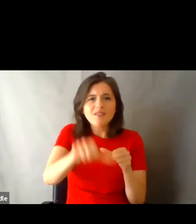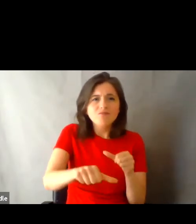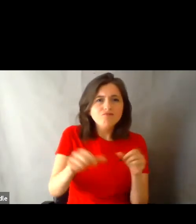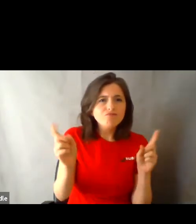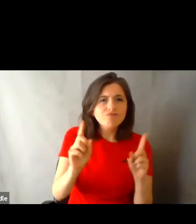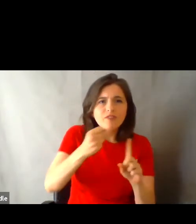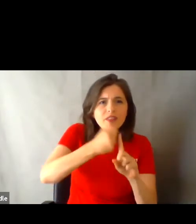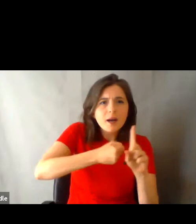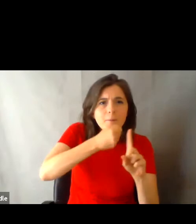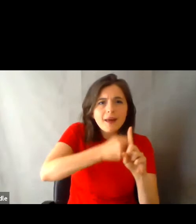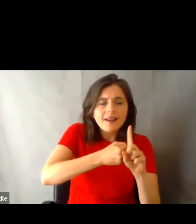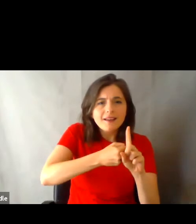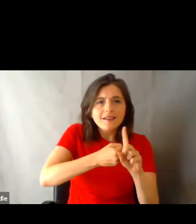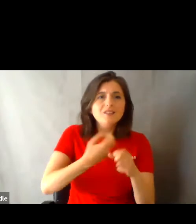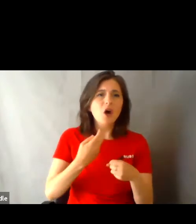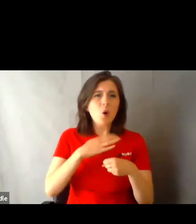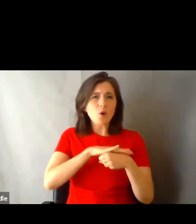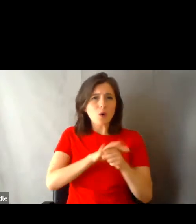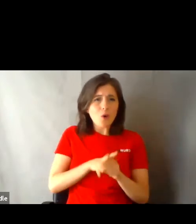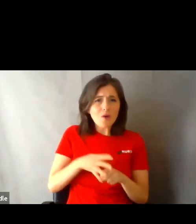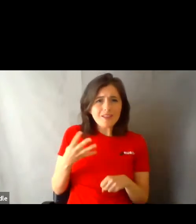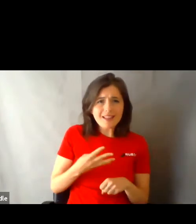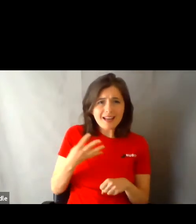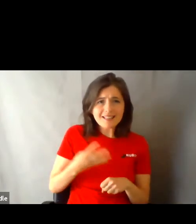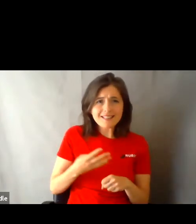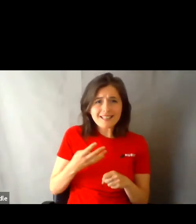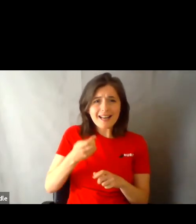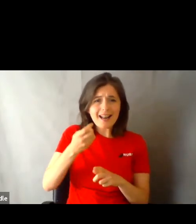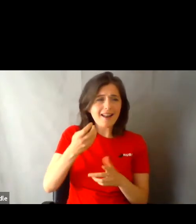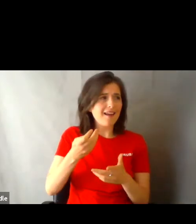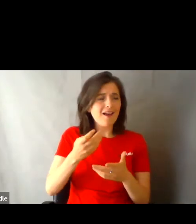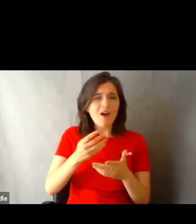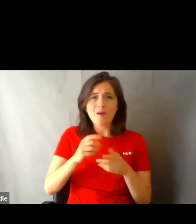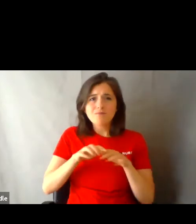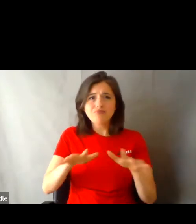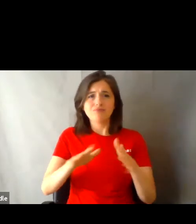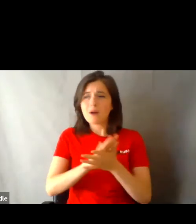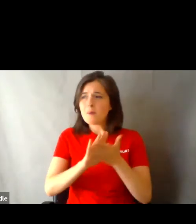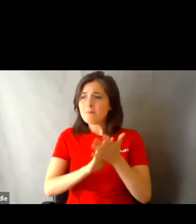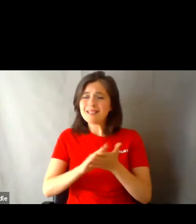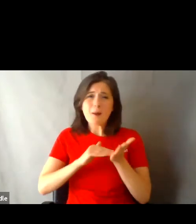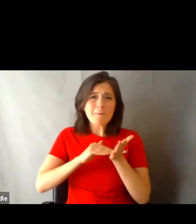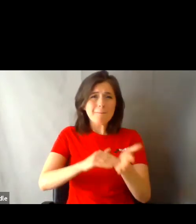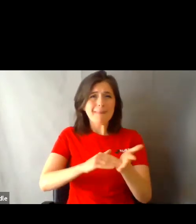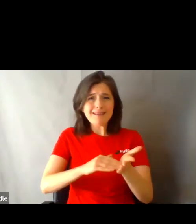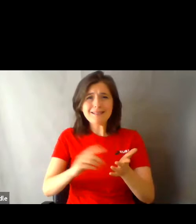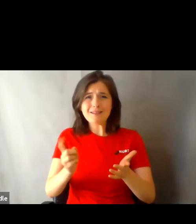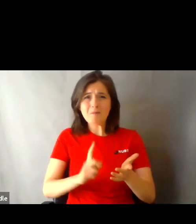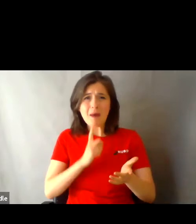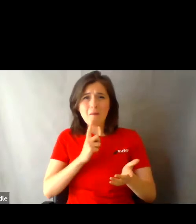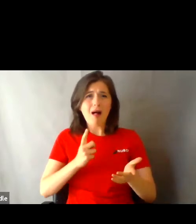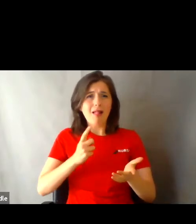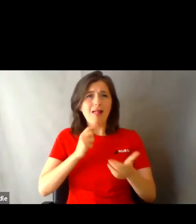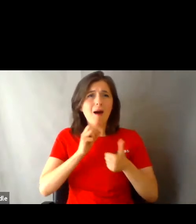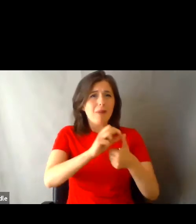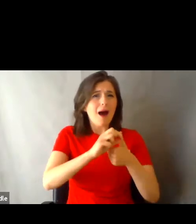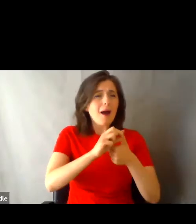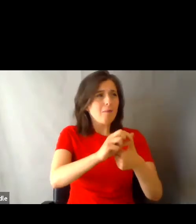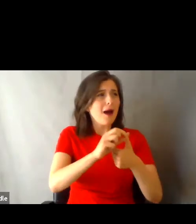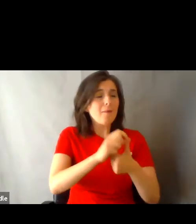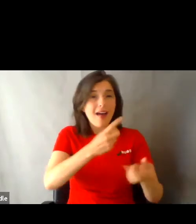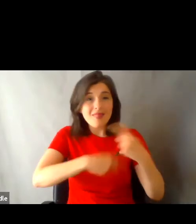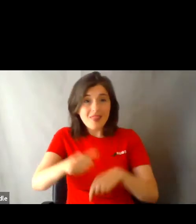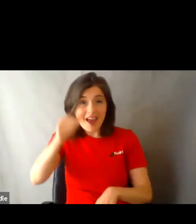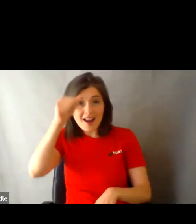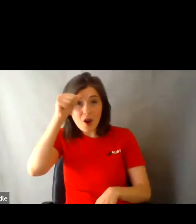the COVID-19 outbreak, millions more people have applied for universal credit and have learned some of the realities of dealing with the Department